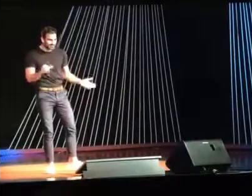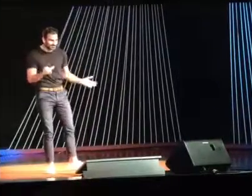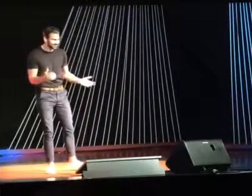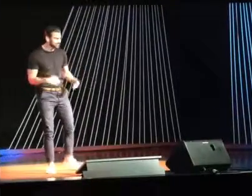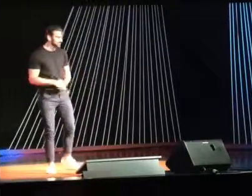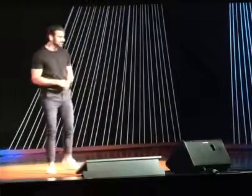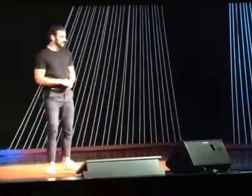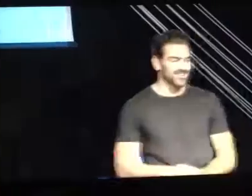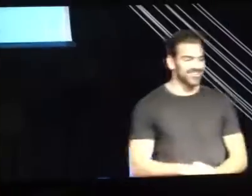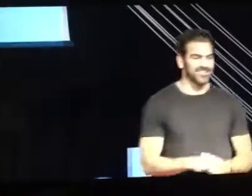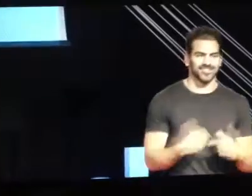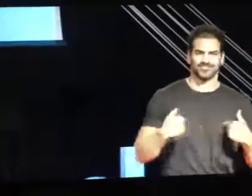are also deaf.